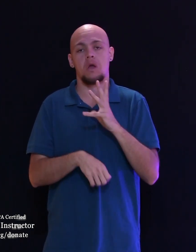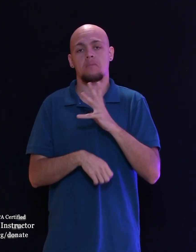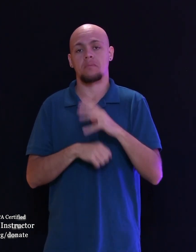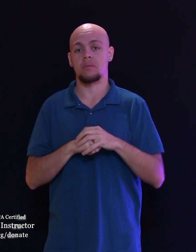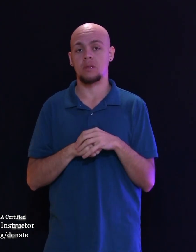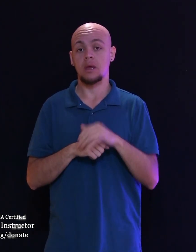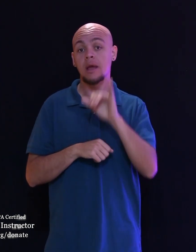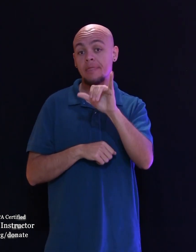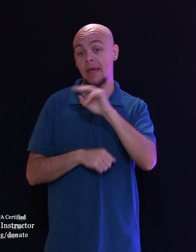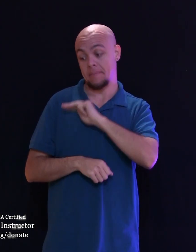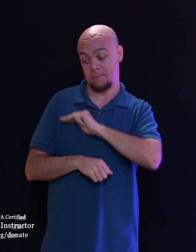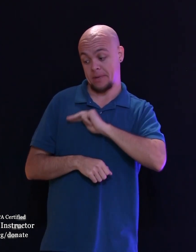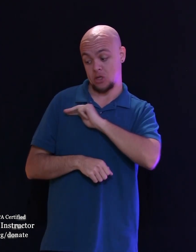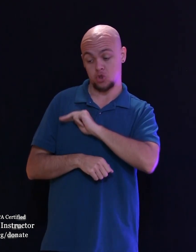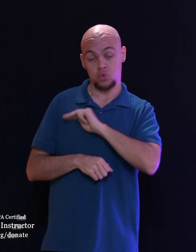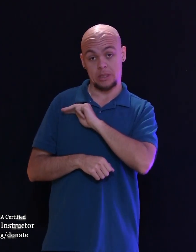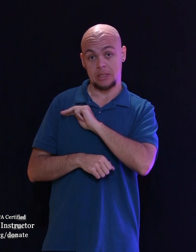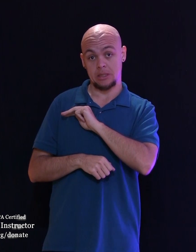Is that a ministry?